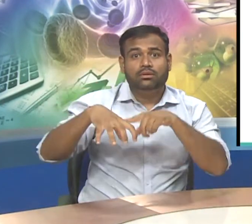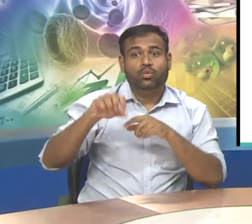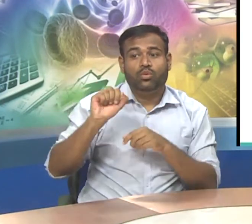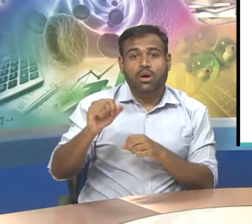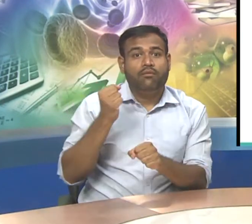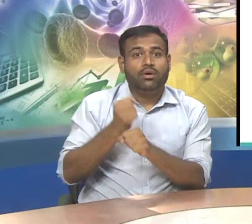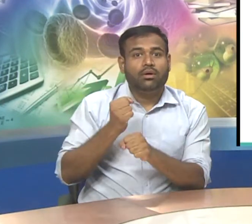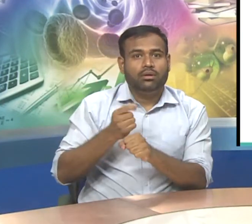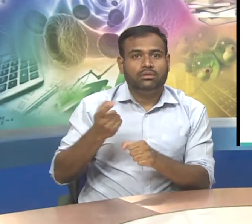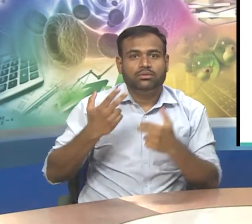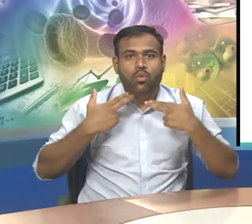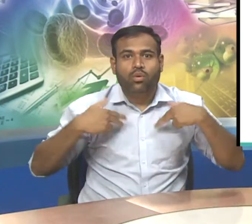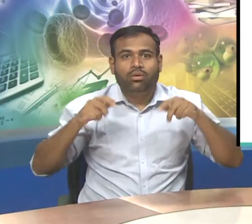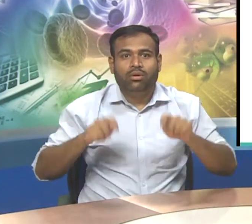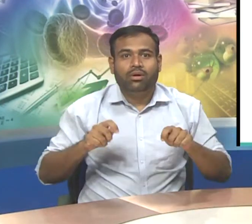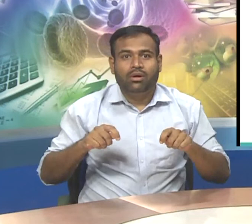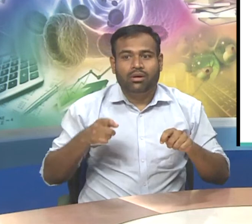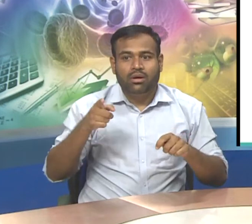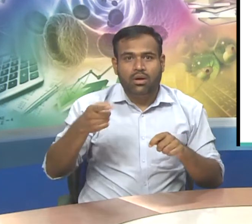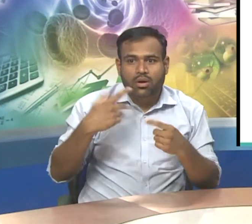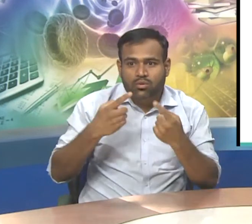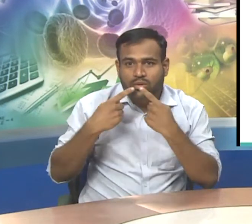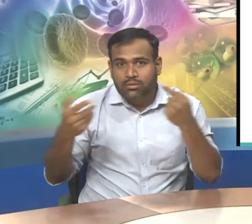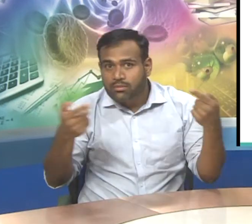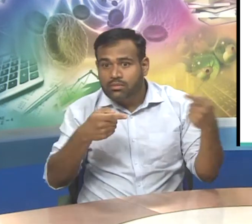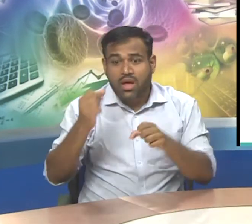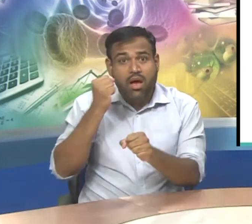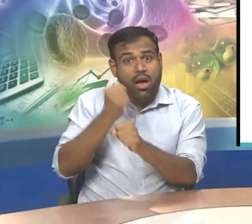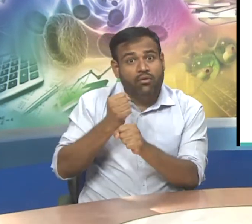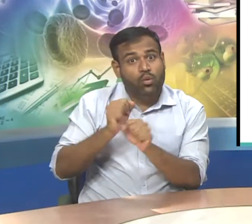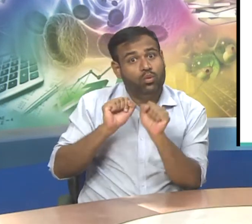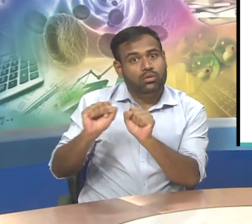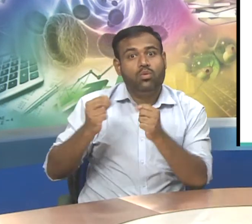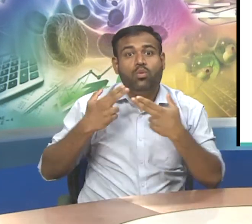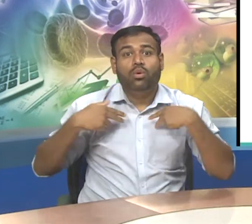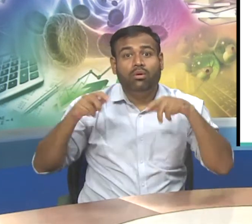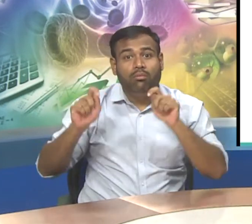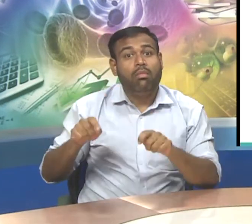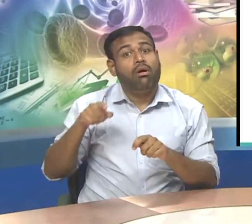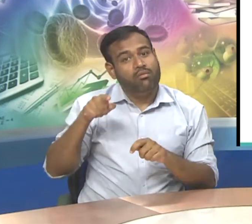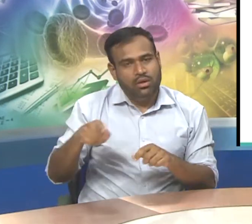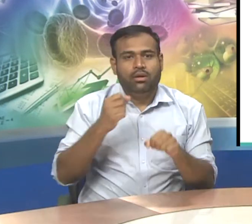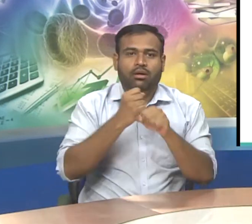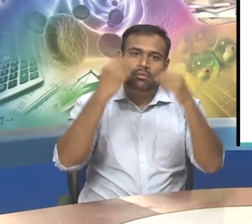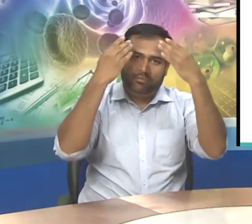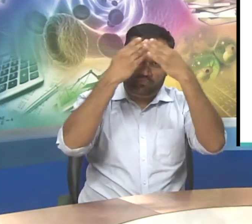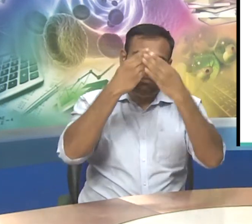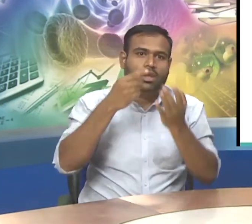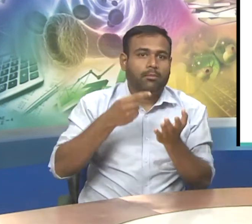And he appoints the Advocate General and the Chairman and members of the State Public Service